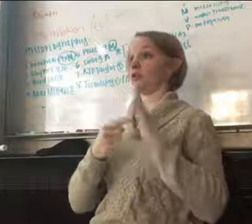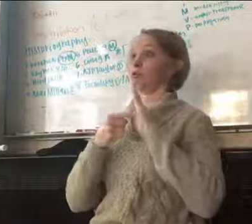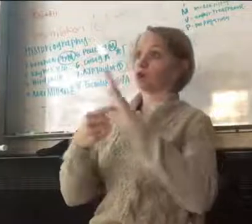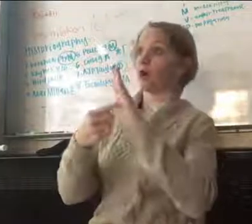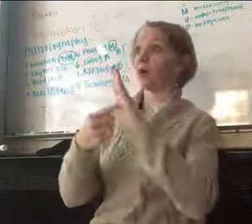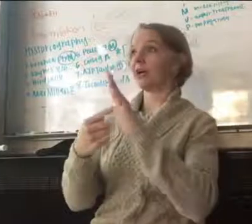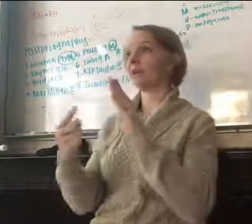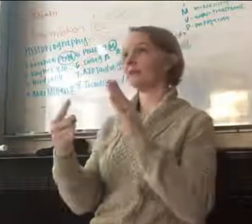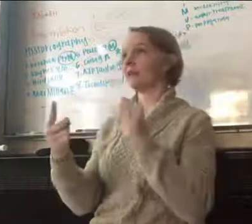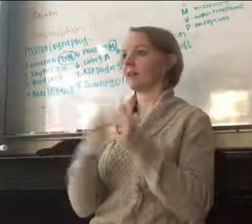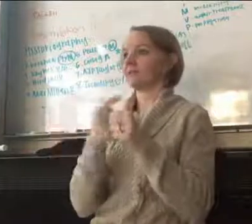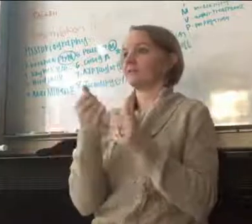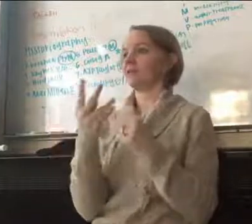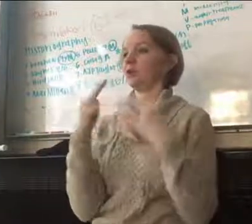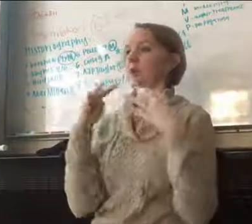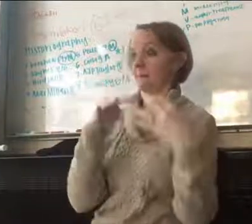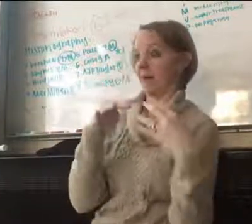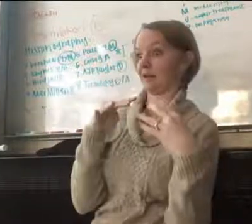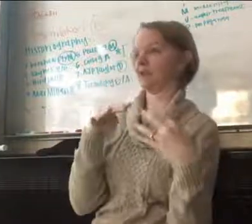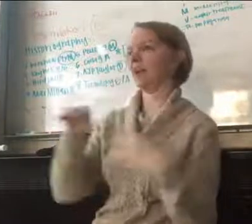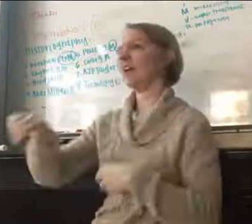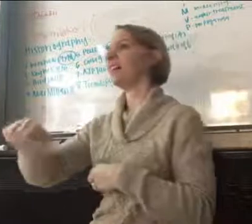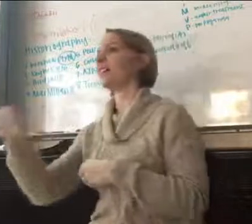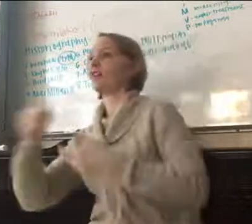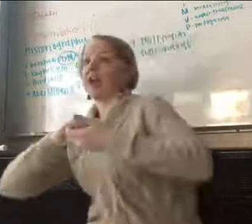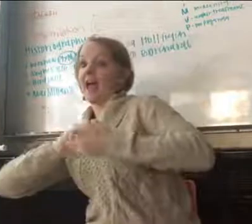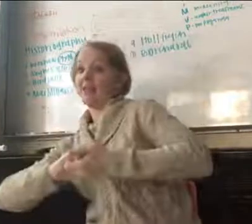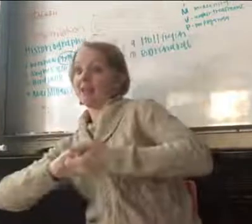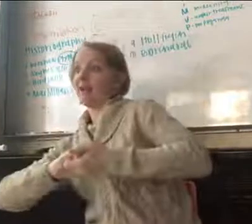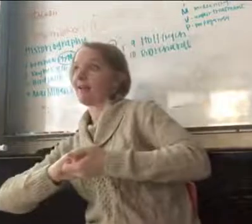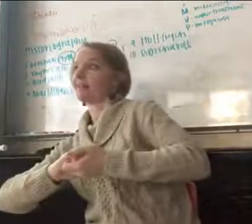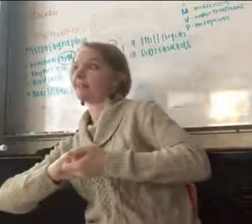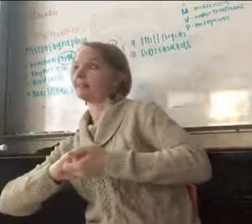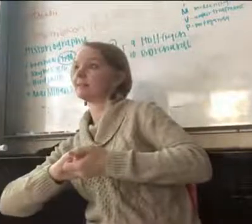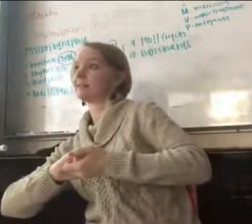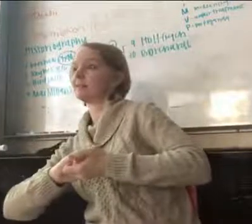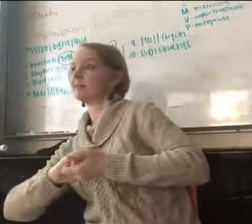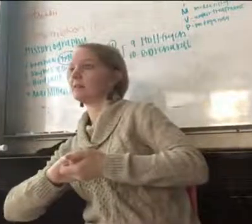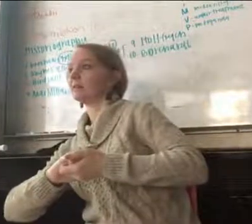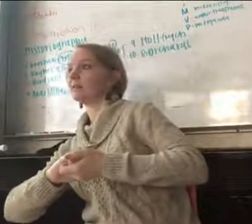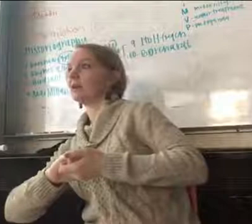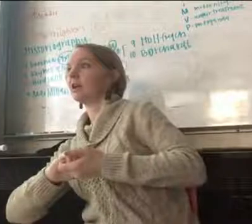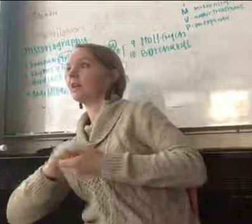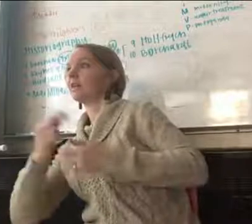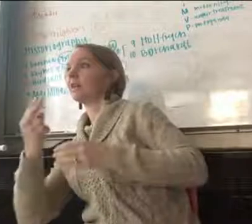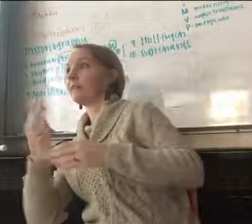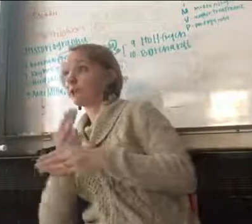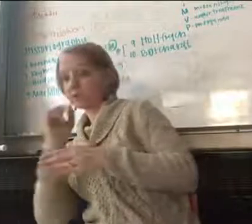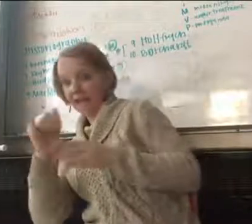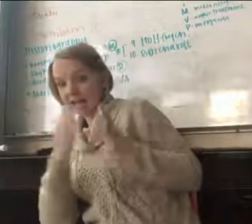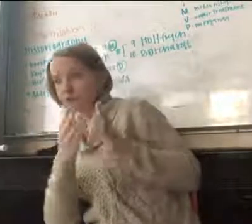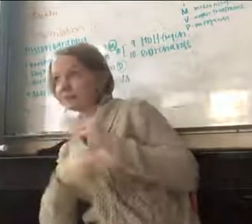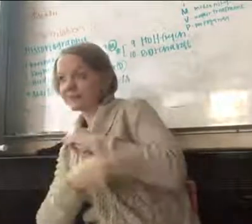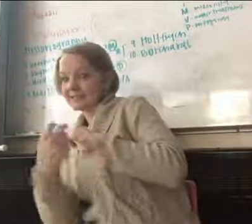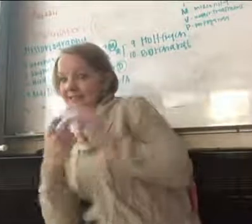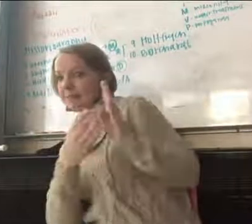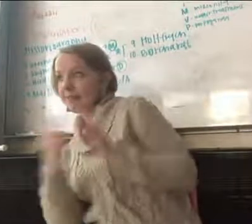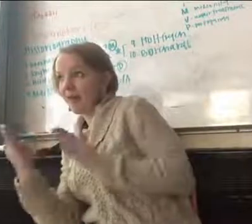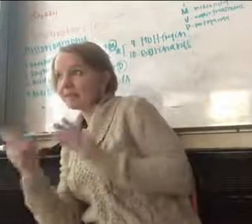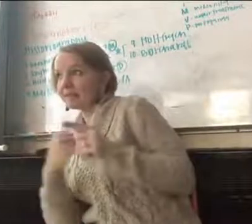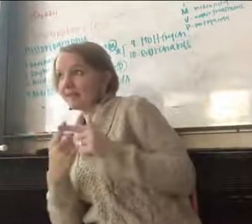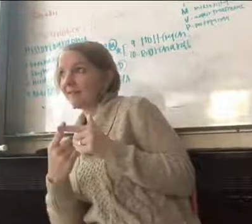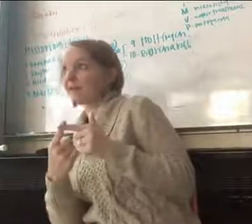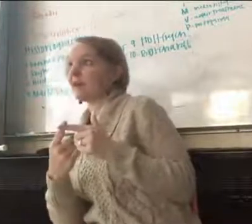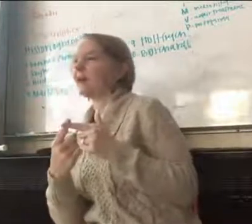of battles, immediately the other allies go to and pretty much use spies to steal the plans and things like that. And within